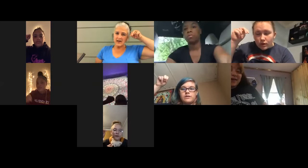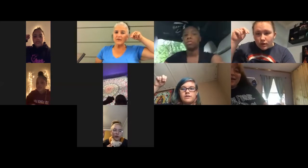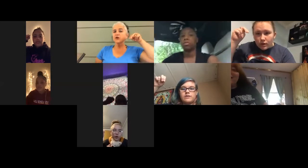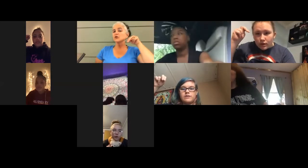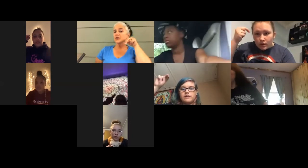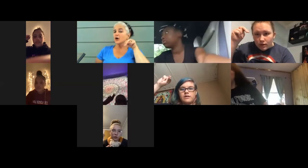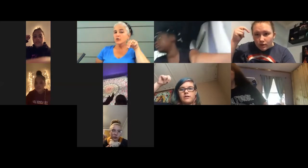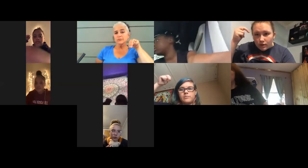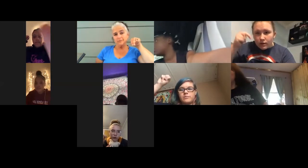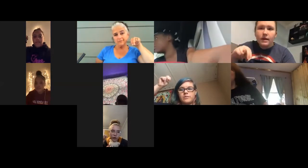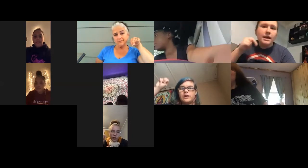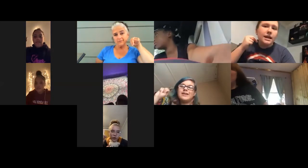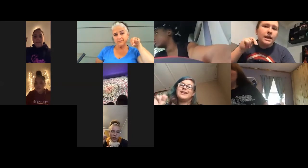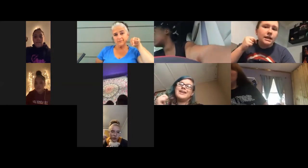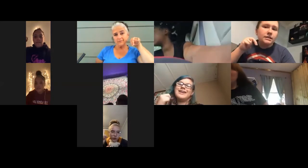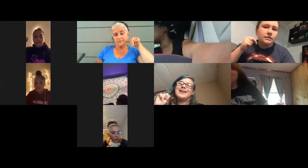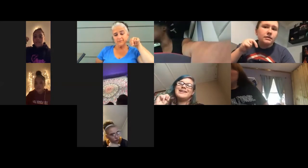Nephew. Nephew, so